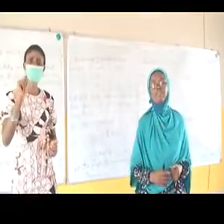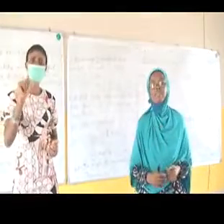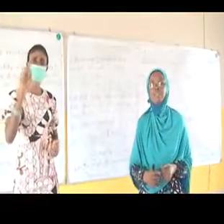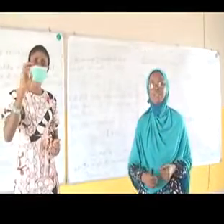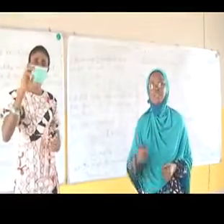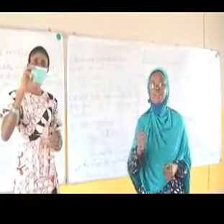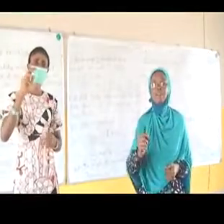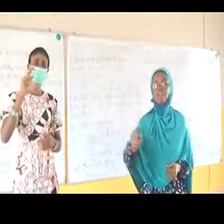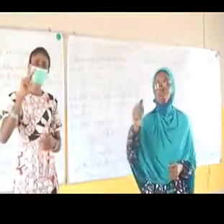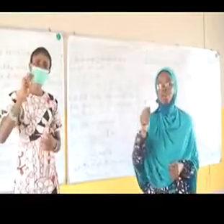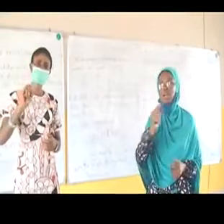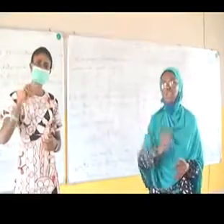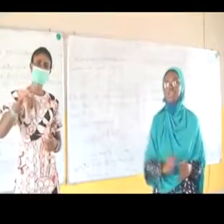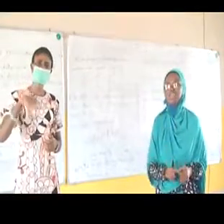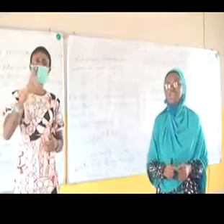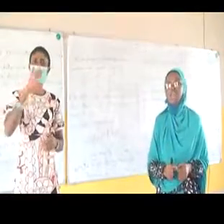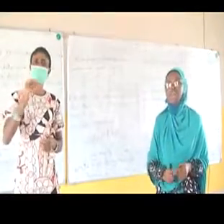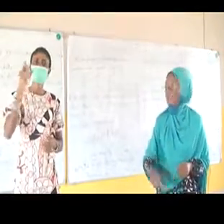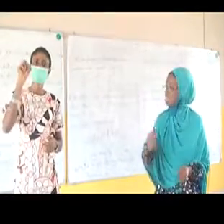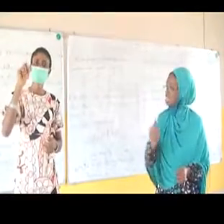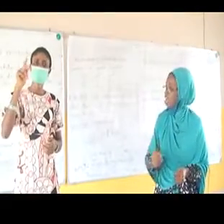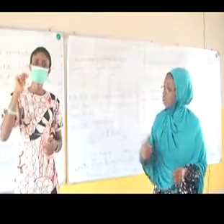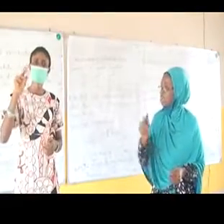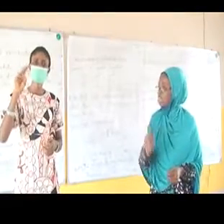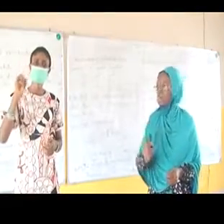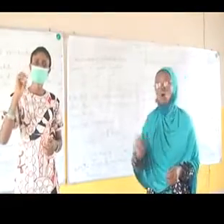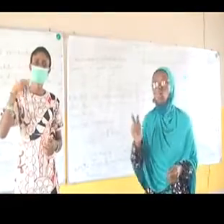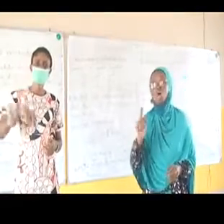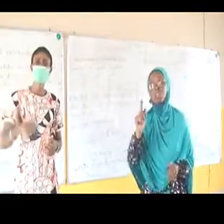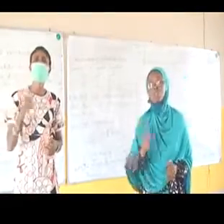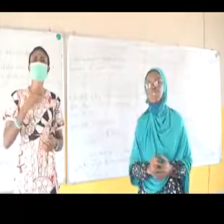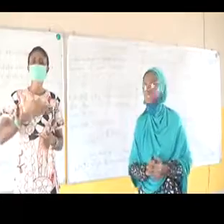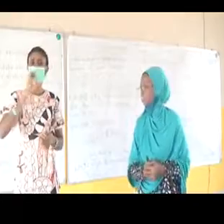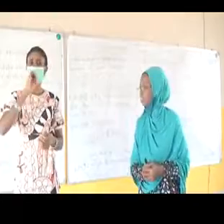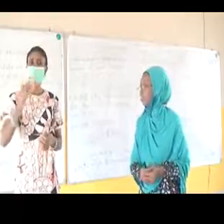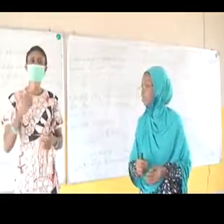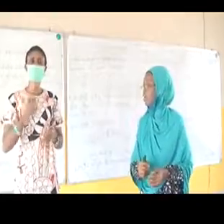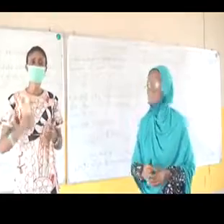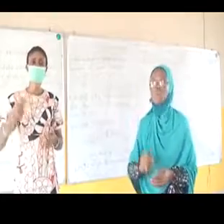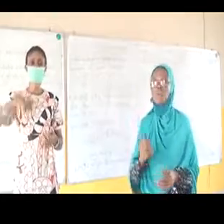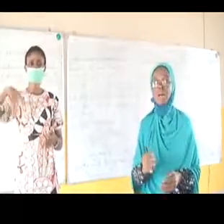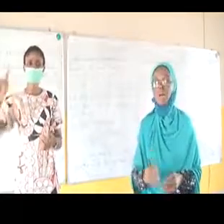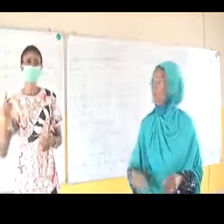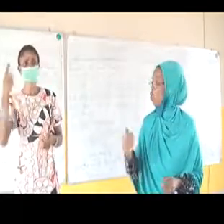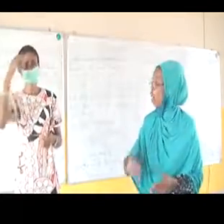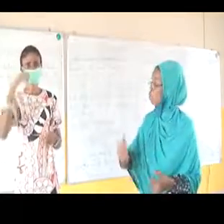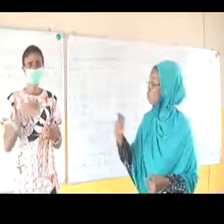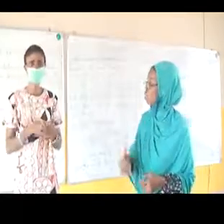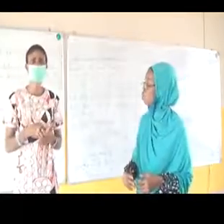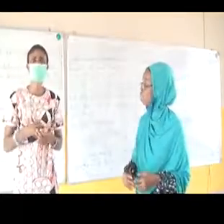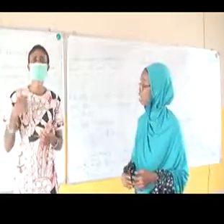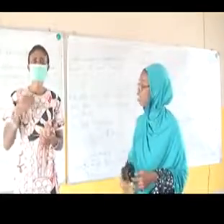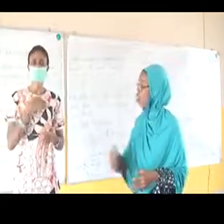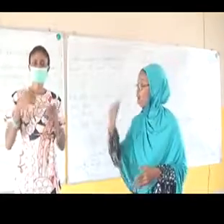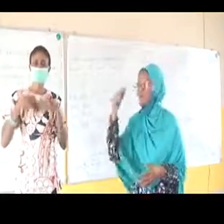take, there is a mark. Any step you take, no one is missing. There is a mark. We have the